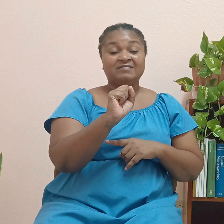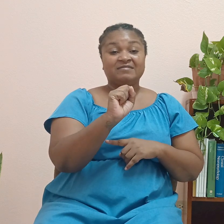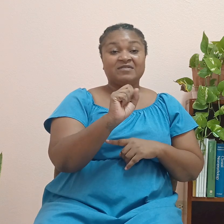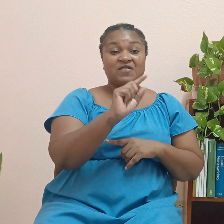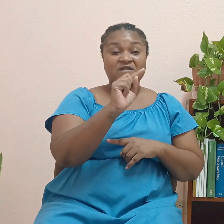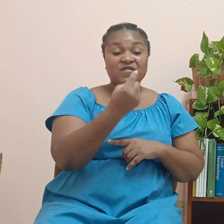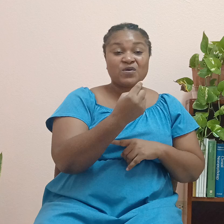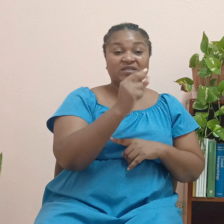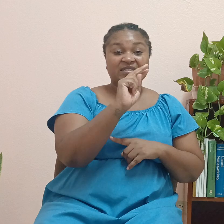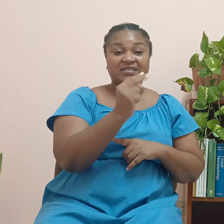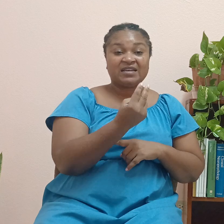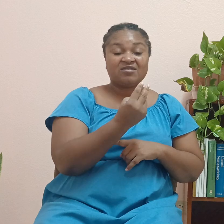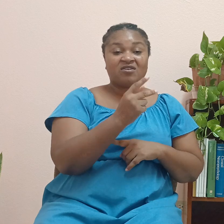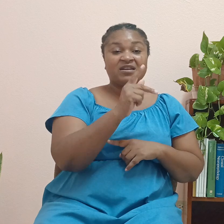1st and 2nd Timothy,